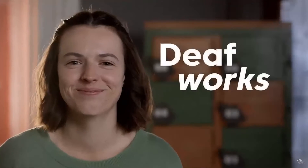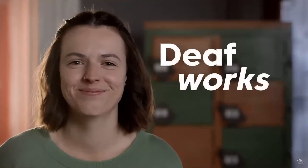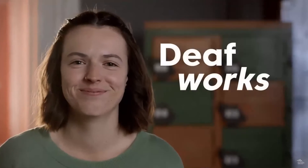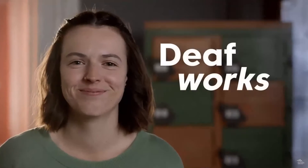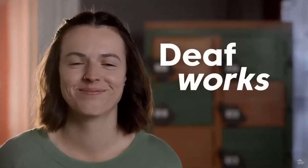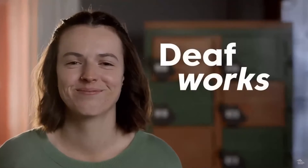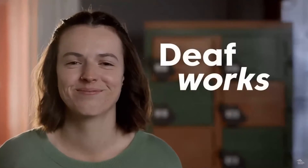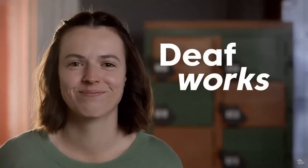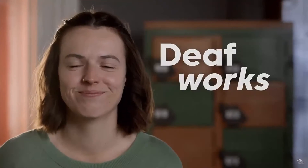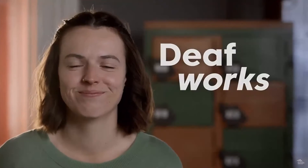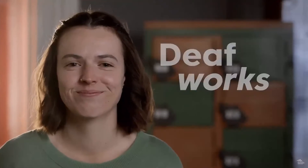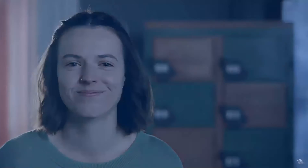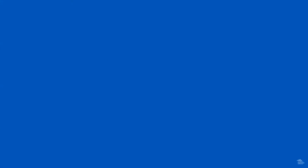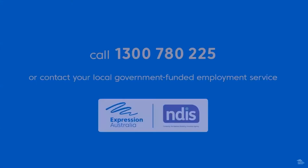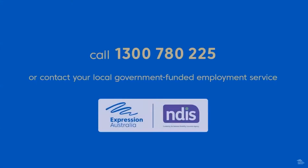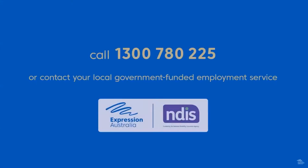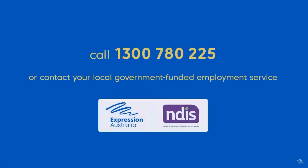Deaf works.